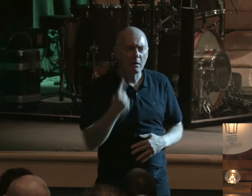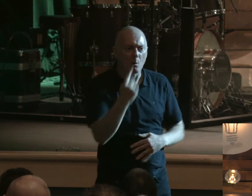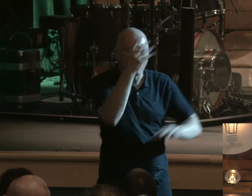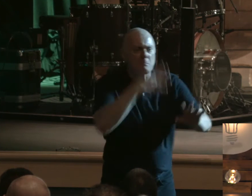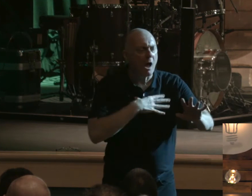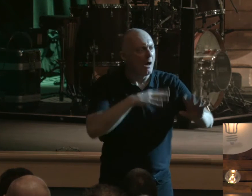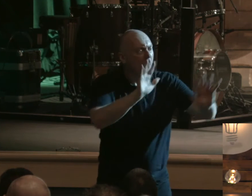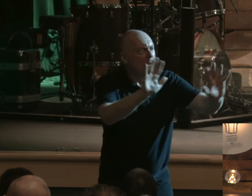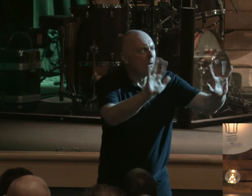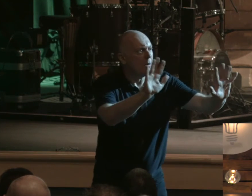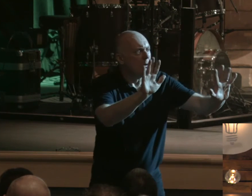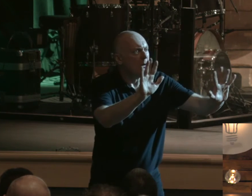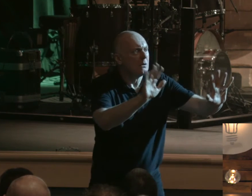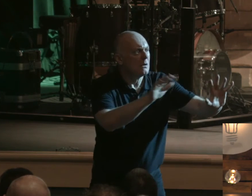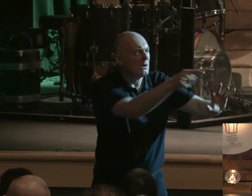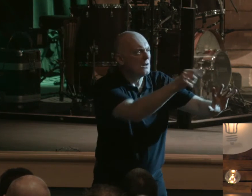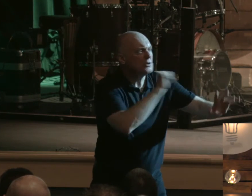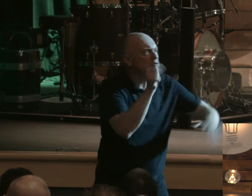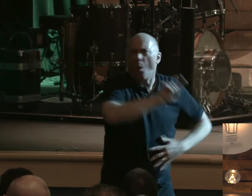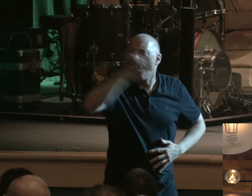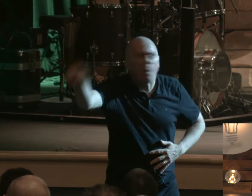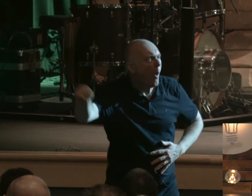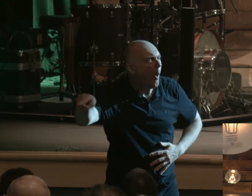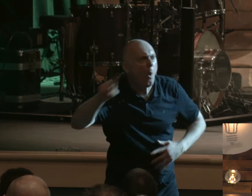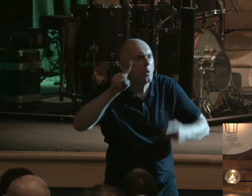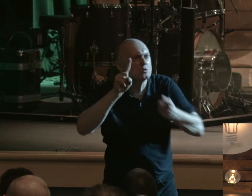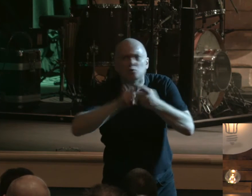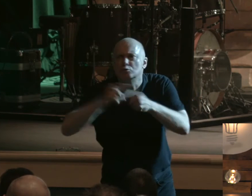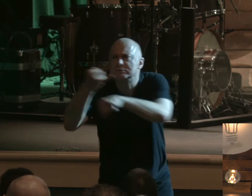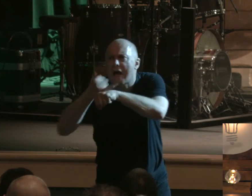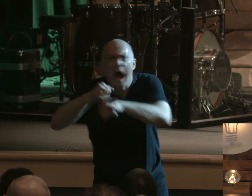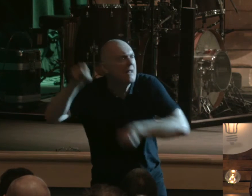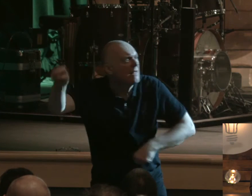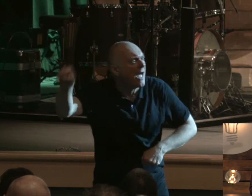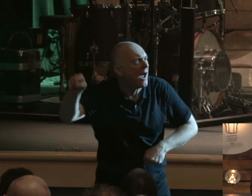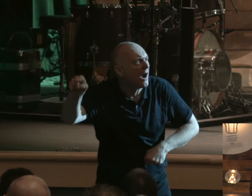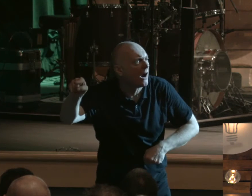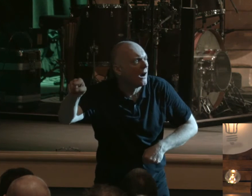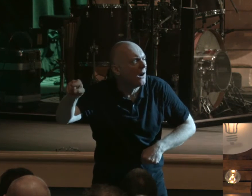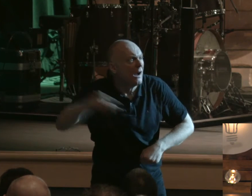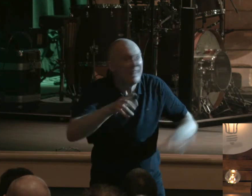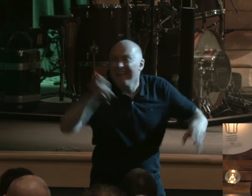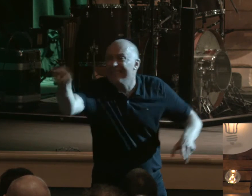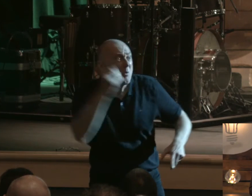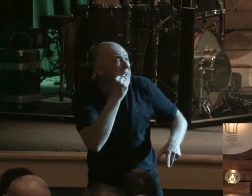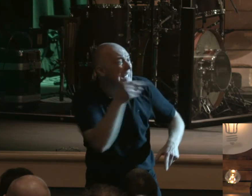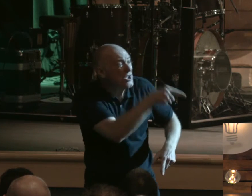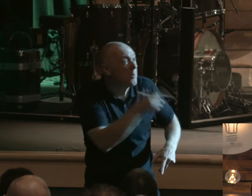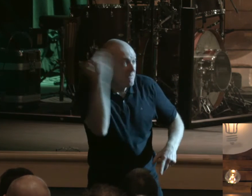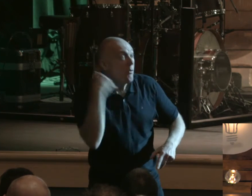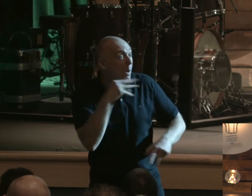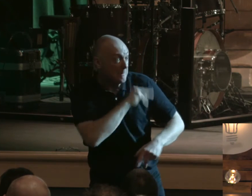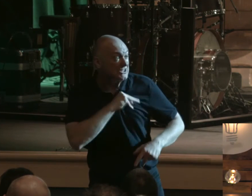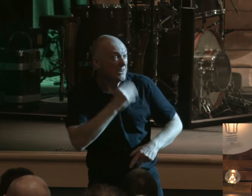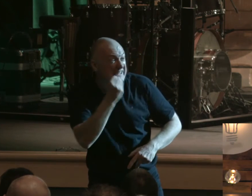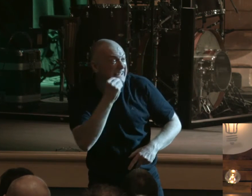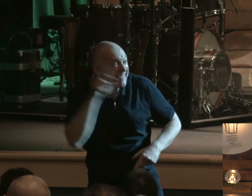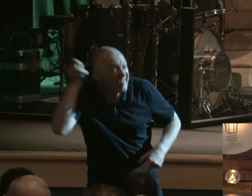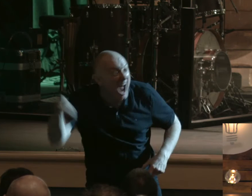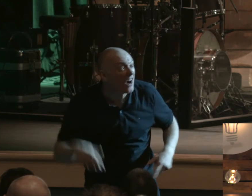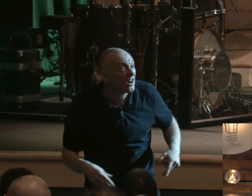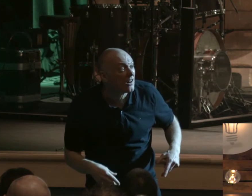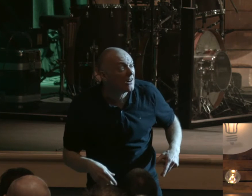in age, a man, stood up and protested Payton's traveling to the New Hebrides, and this man said, the cannibals, you will be eaten by